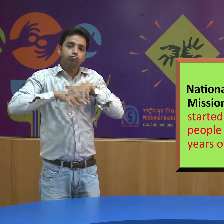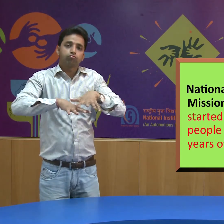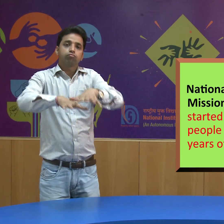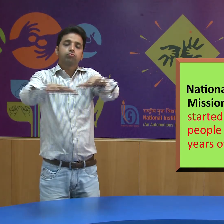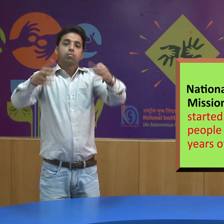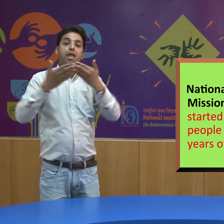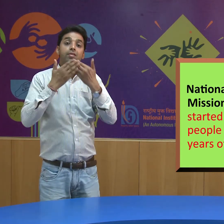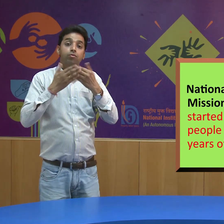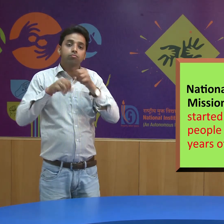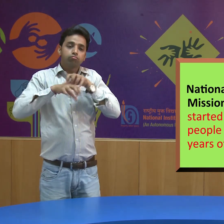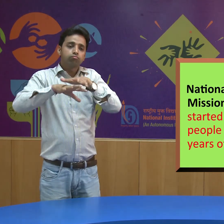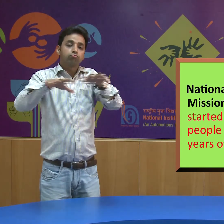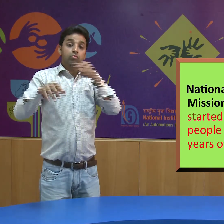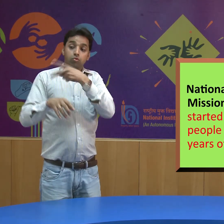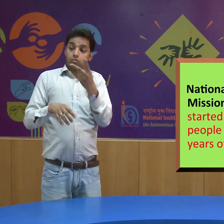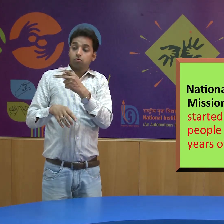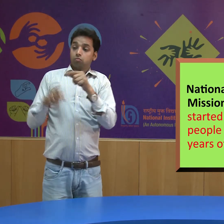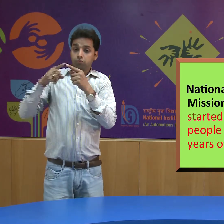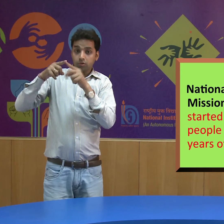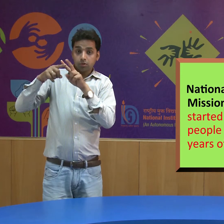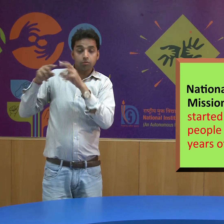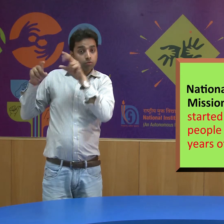education. Can you tell why?